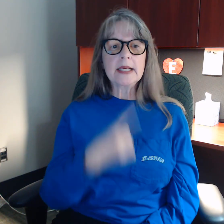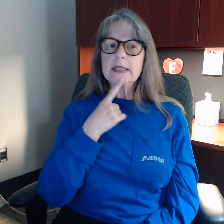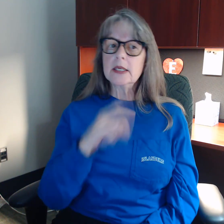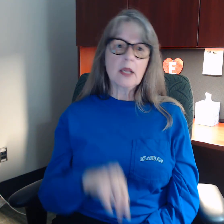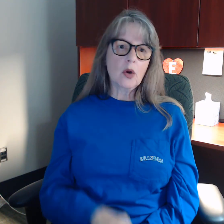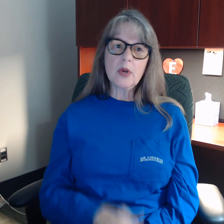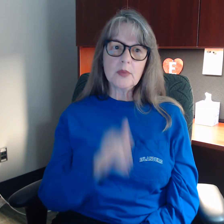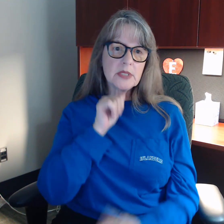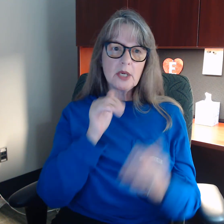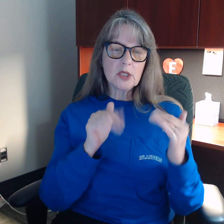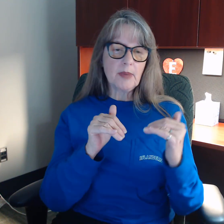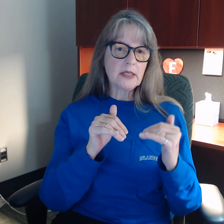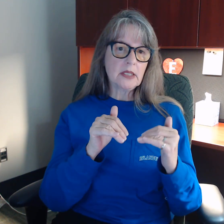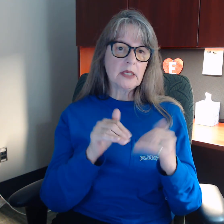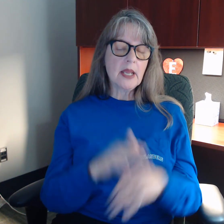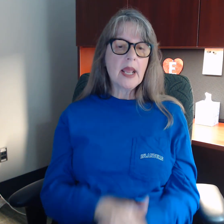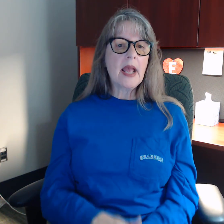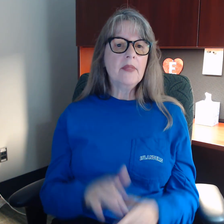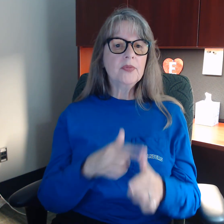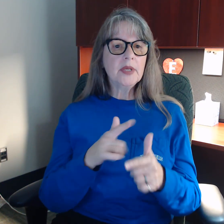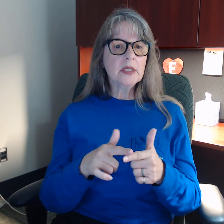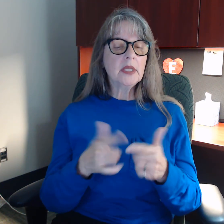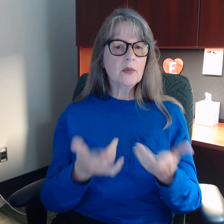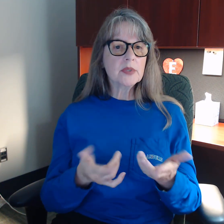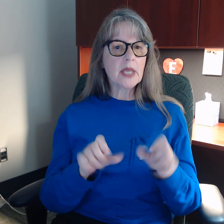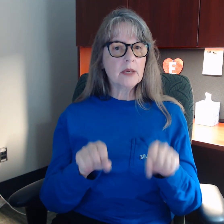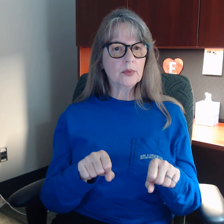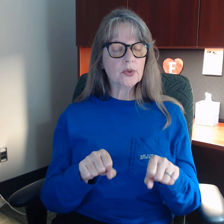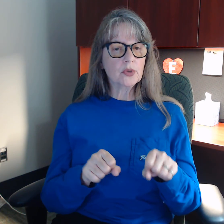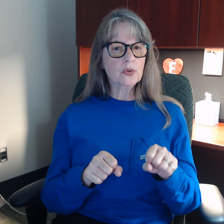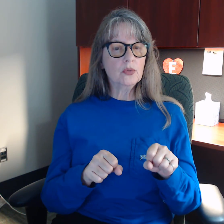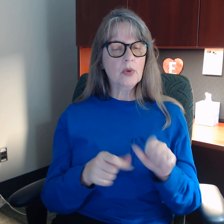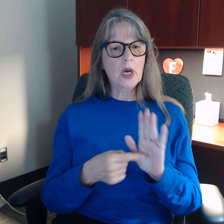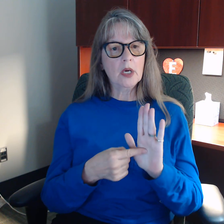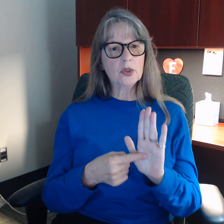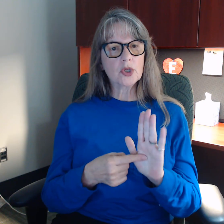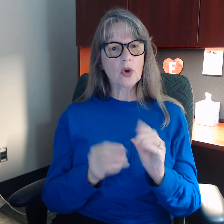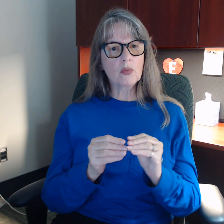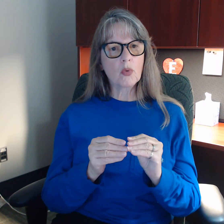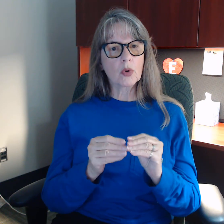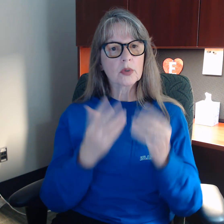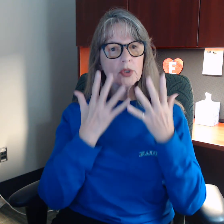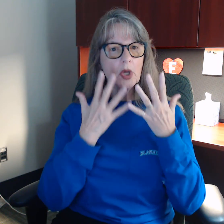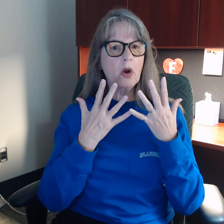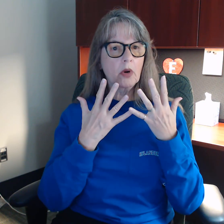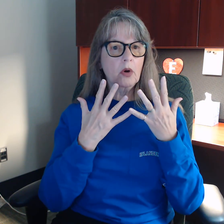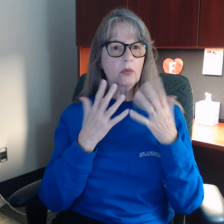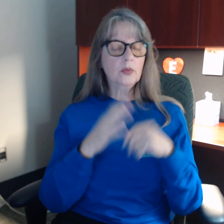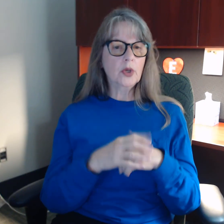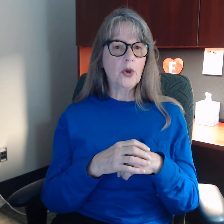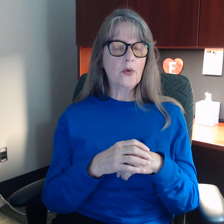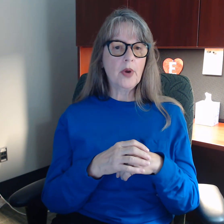said, no, it was not expected. And then he was able to show more sorrow,